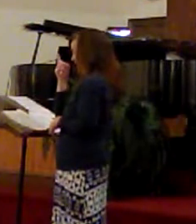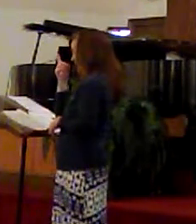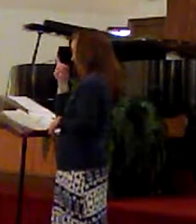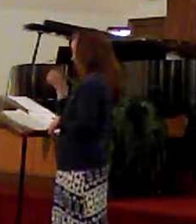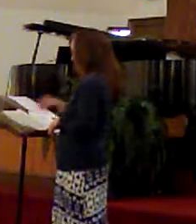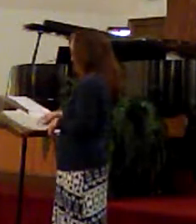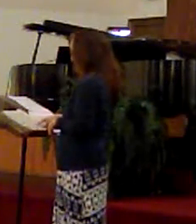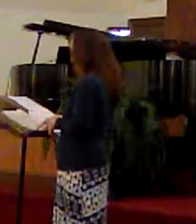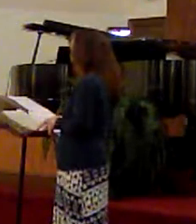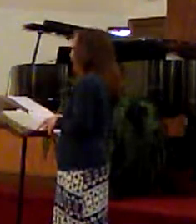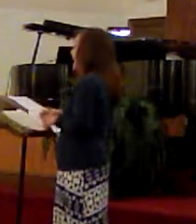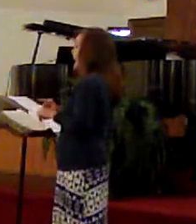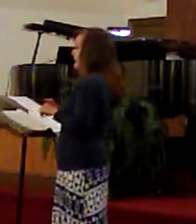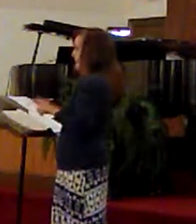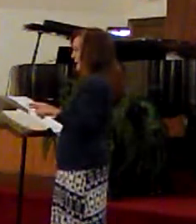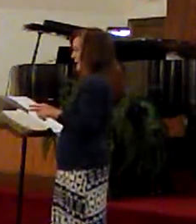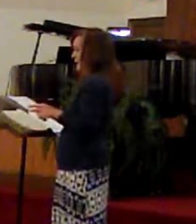that I need to study.